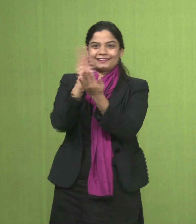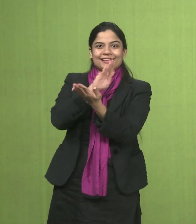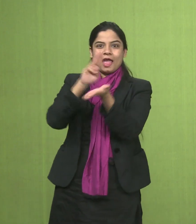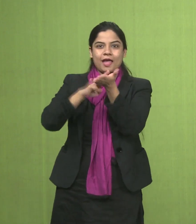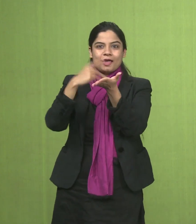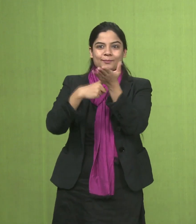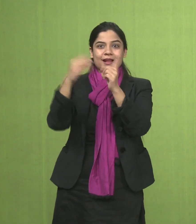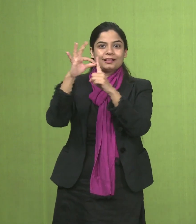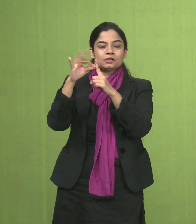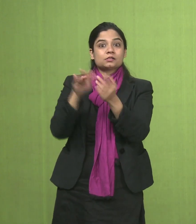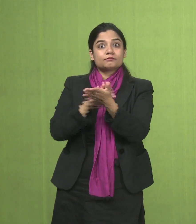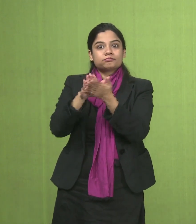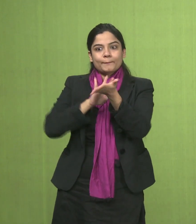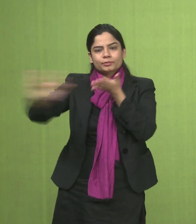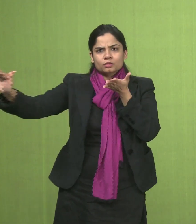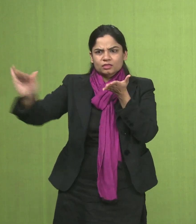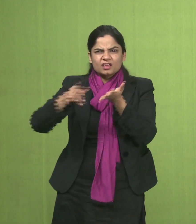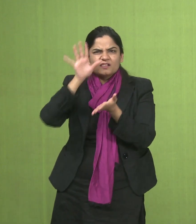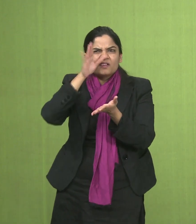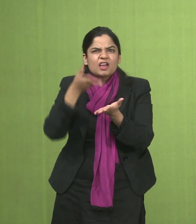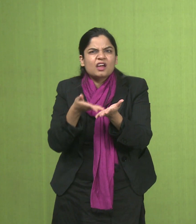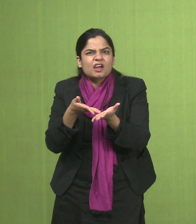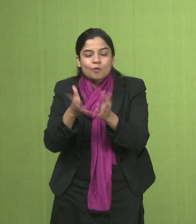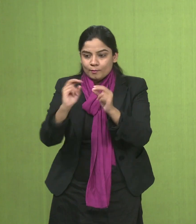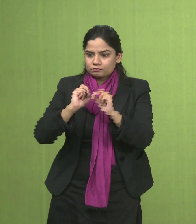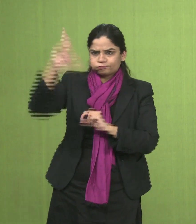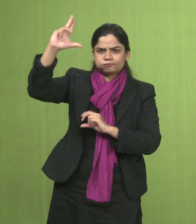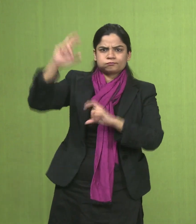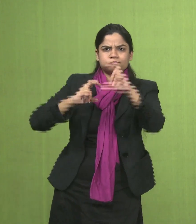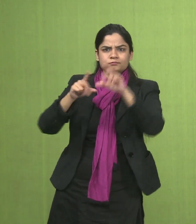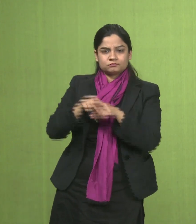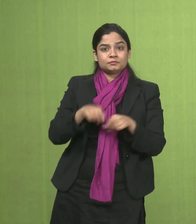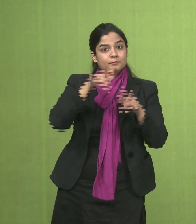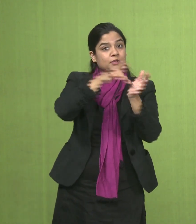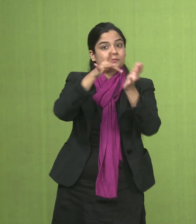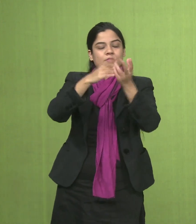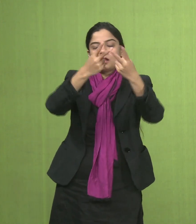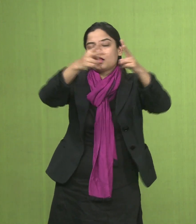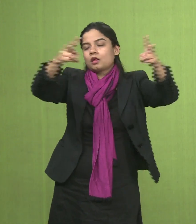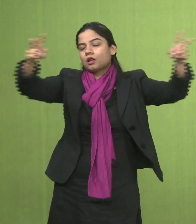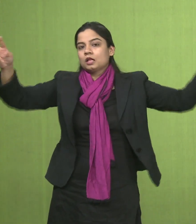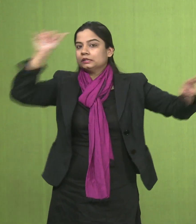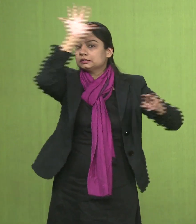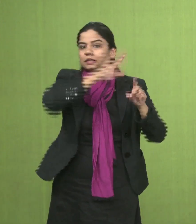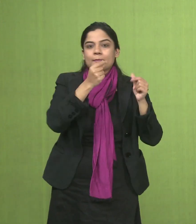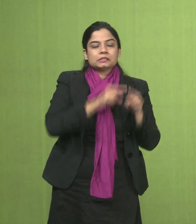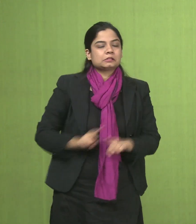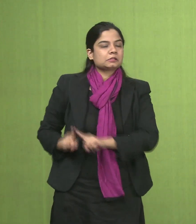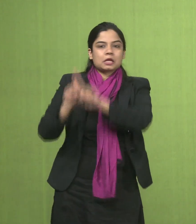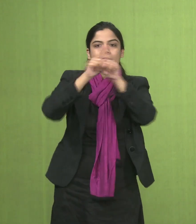or the MRP price is not there. Sometimes that happens. It happens at different places. The